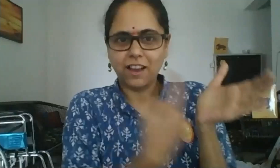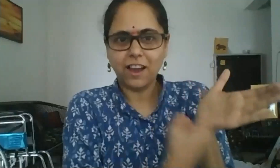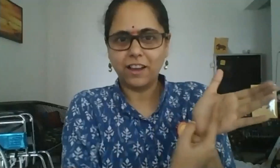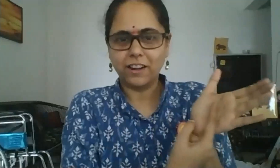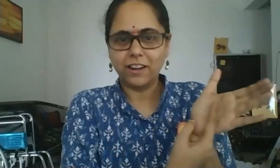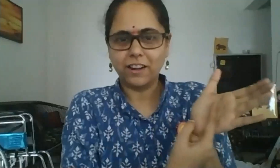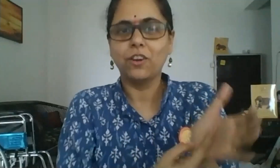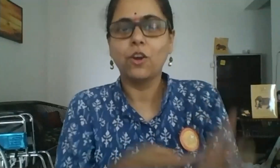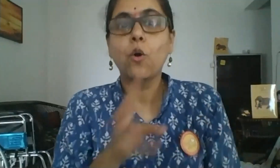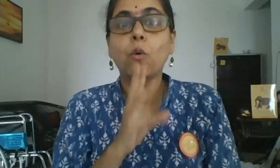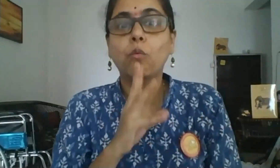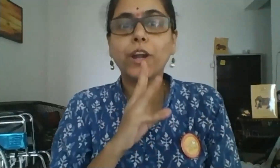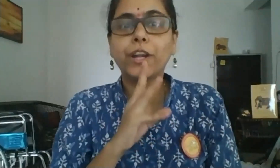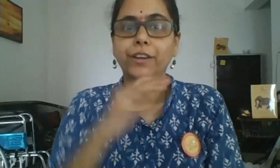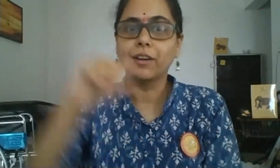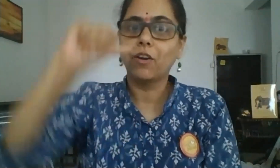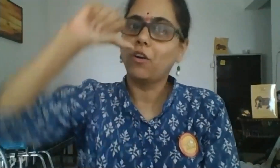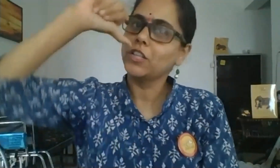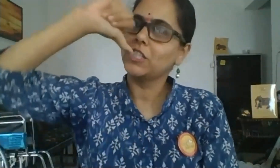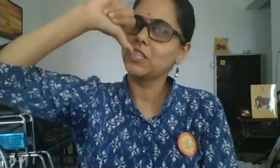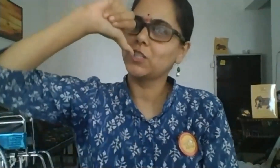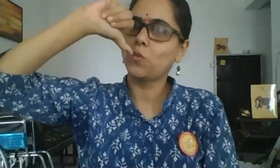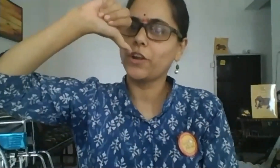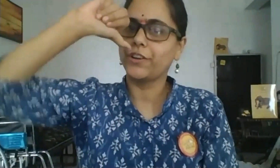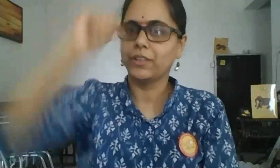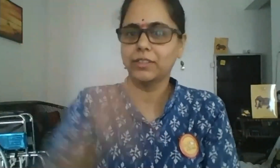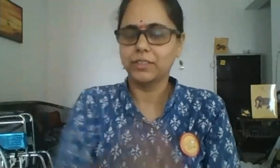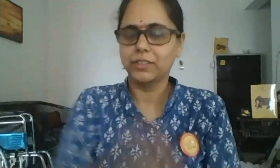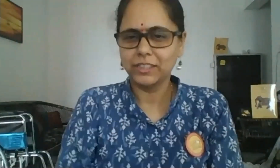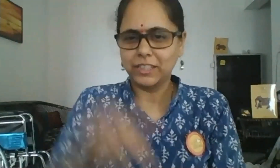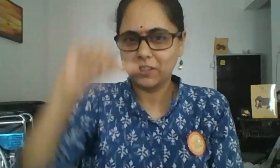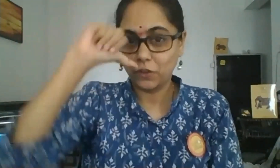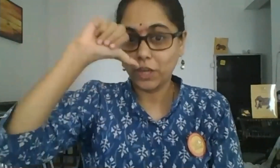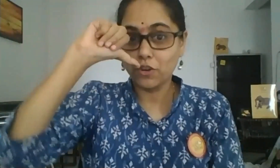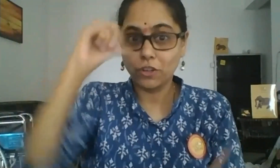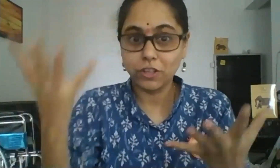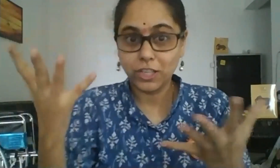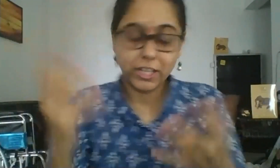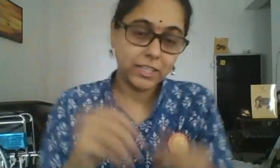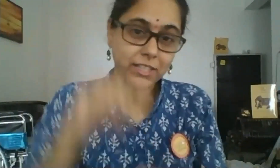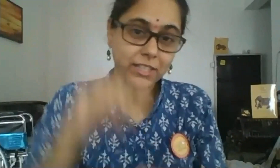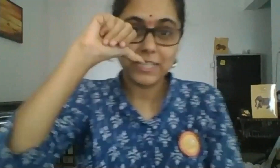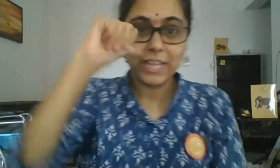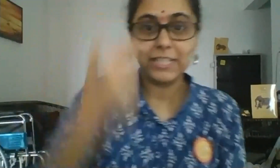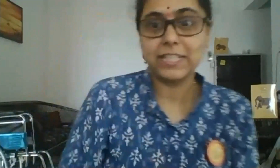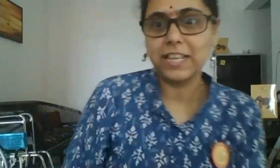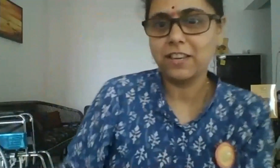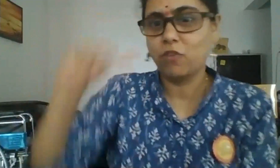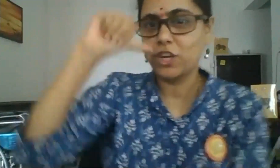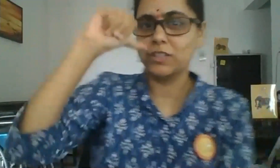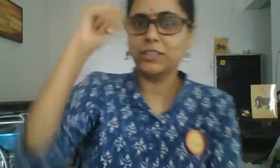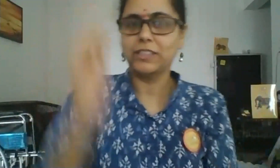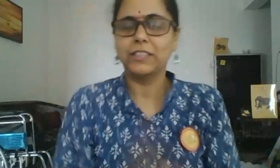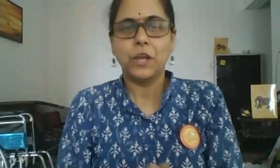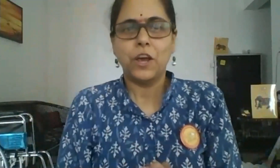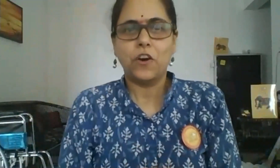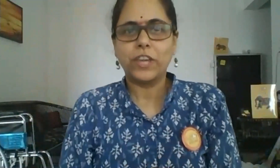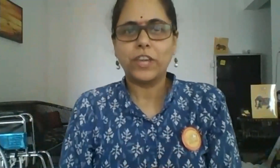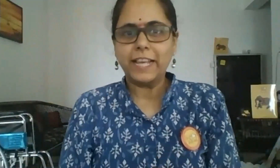WATER. Water or just water. Okay, you're also learning science. See, water. Okay, next